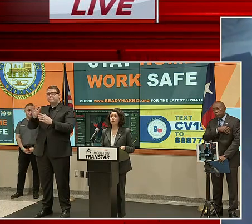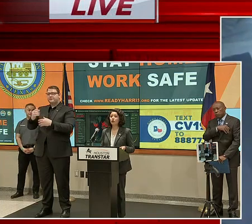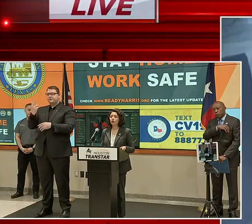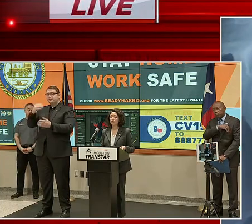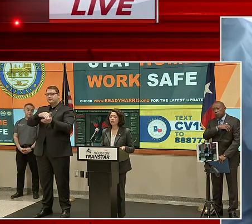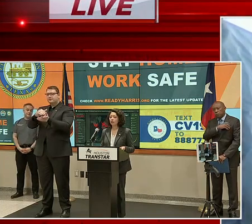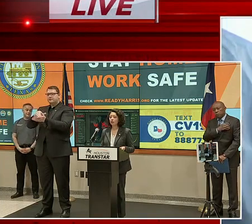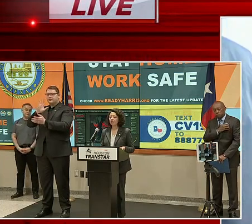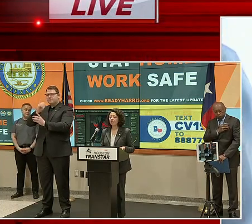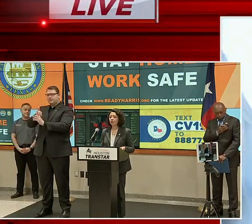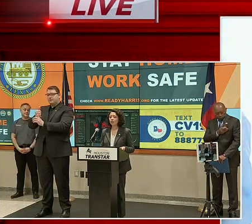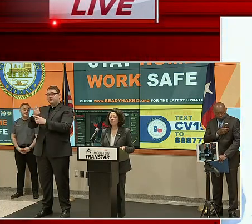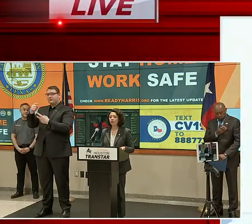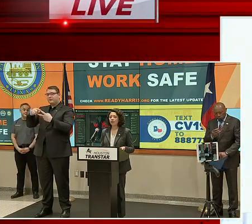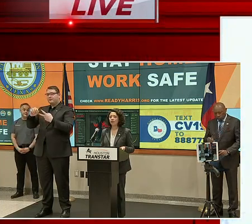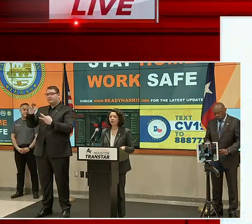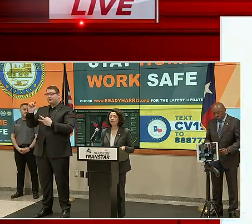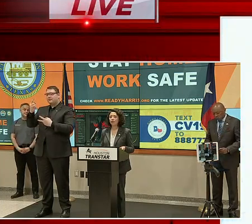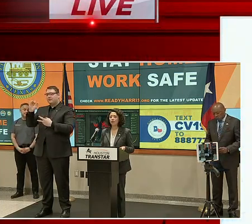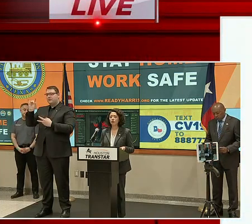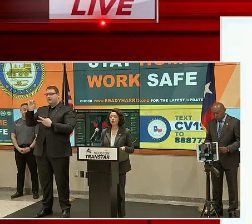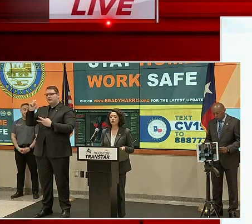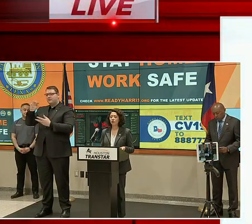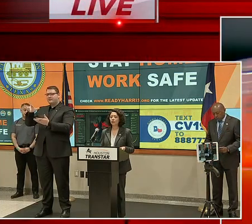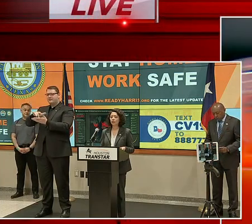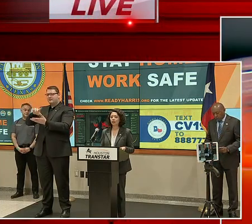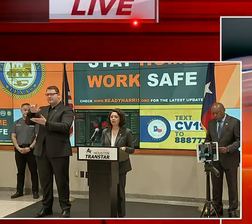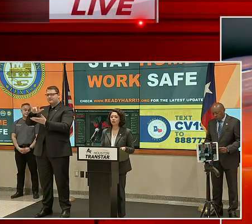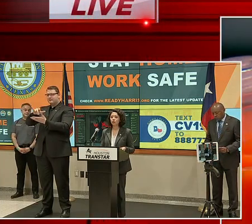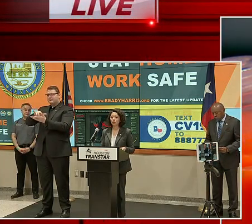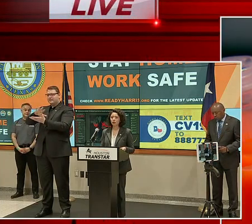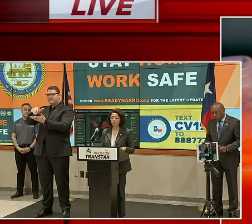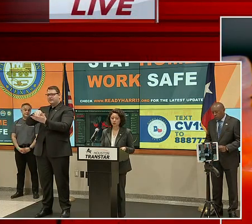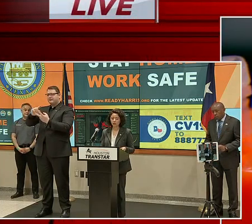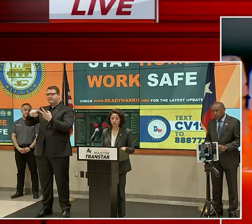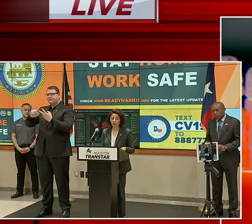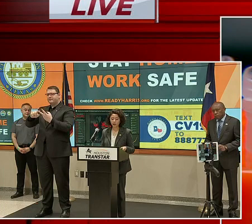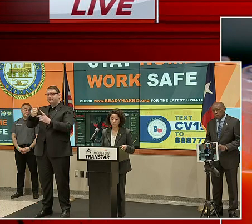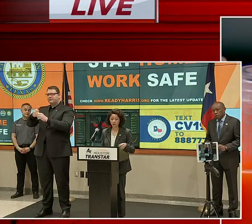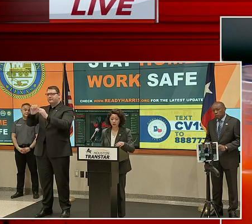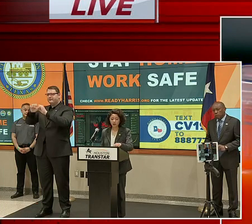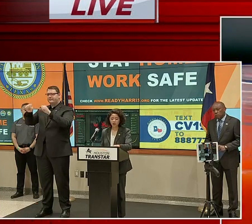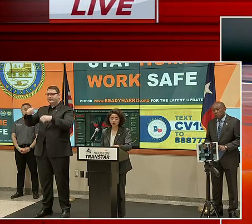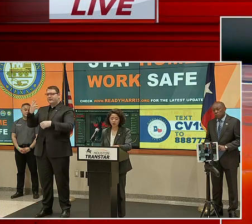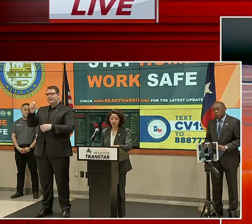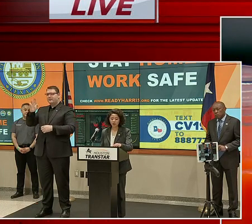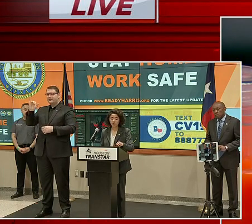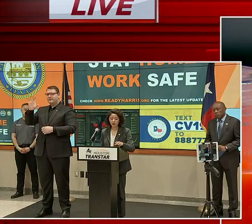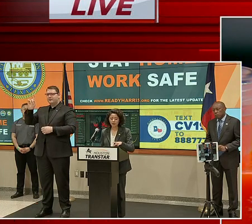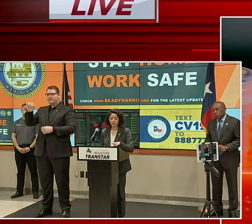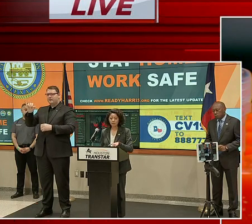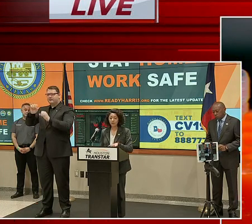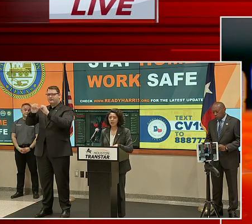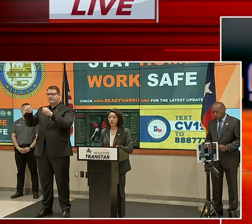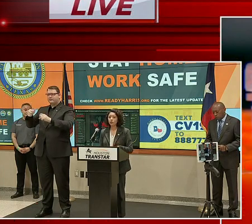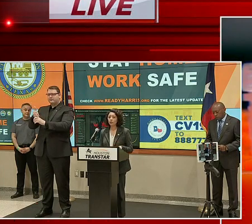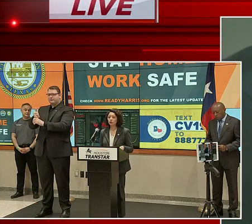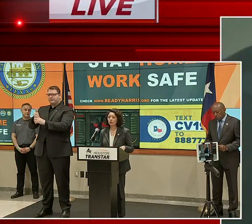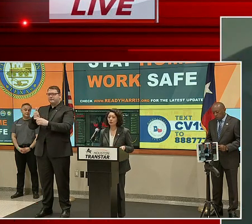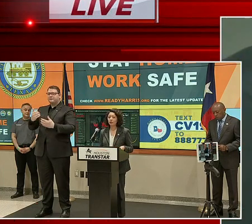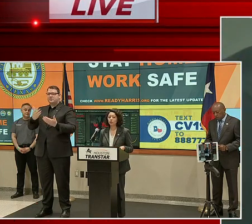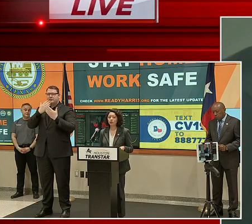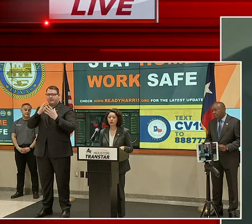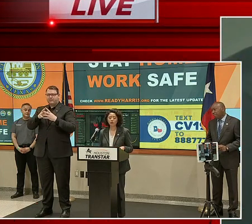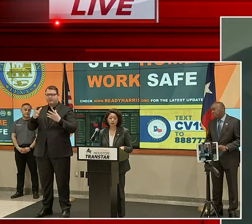that they will, of course, revisit this. And here's what she had to say about enforcing this. She said, quote, "We hope people will